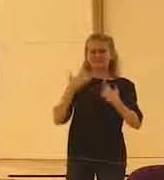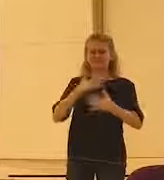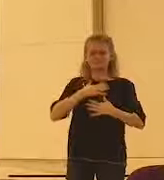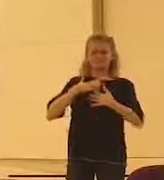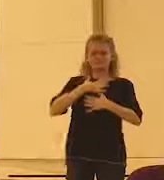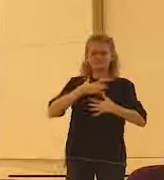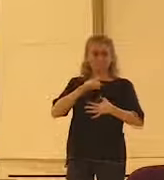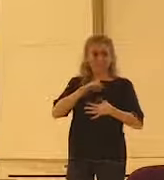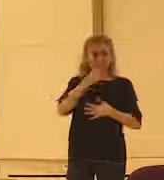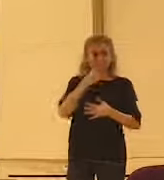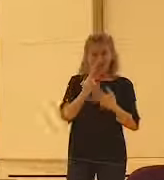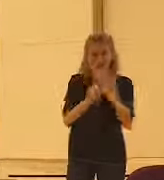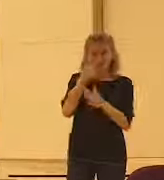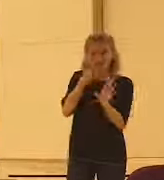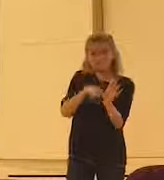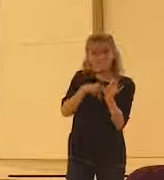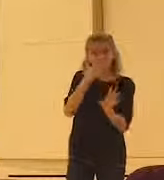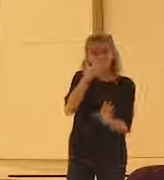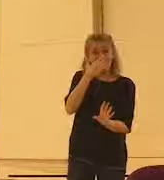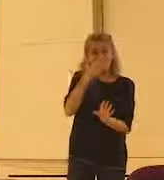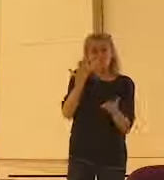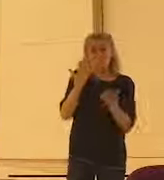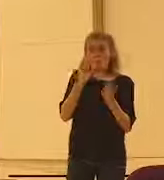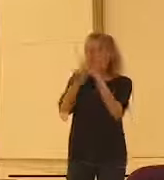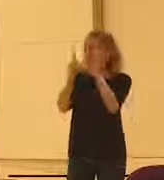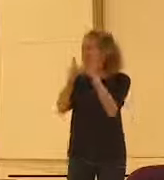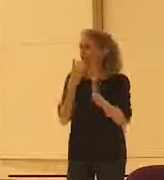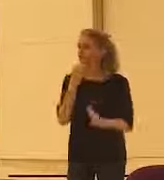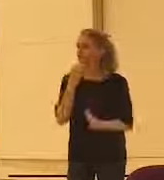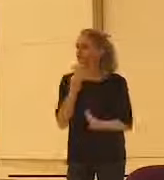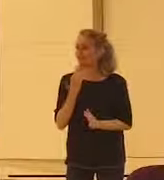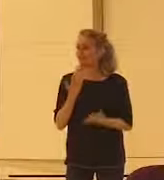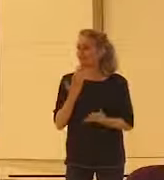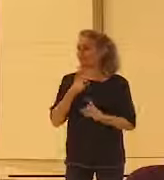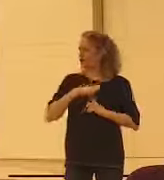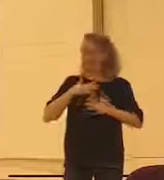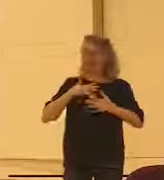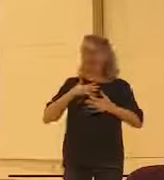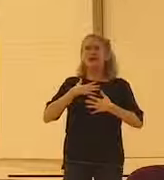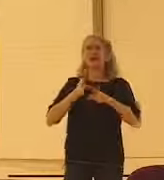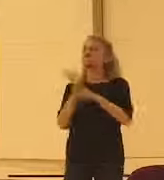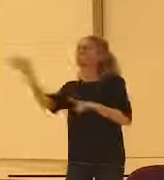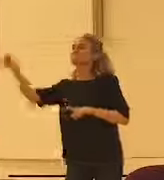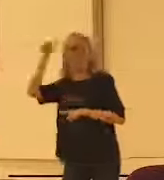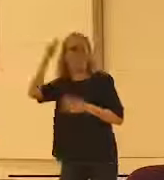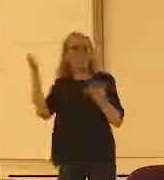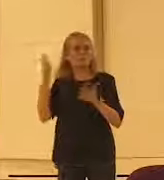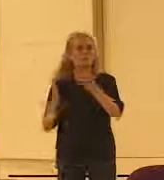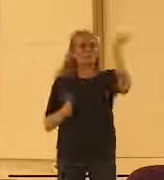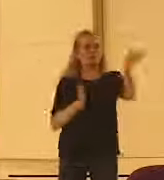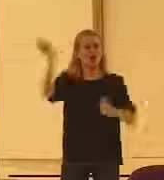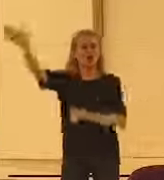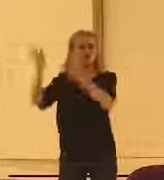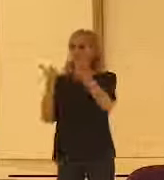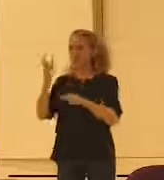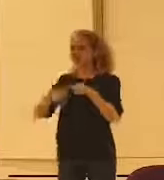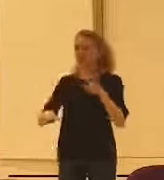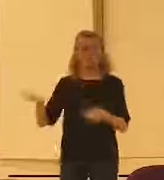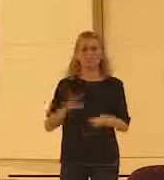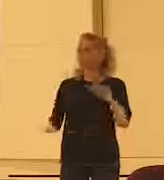of signpostings in different places. Because it happens at a young age, and then later on you have that information already, so you know where you can